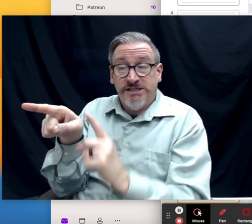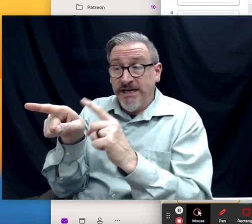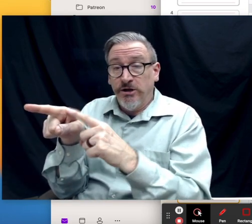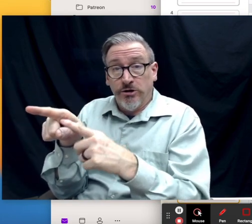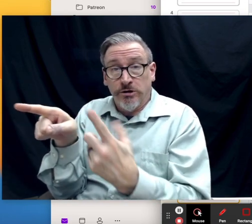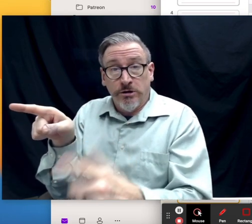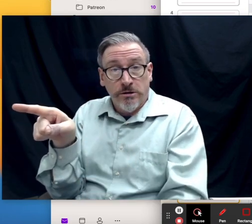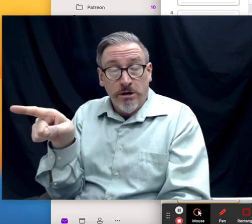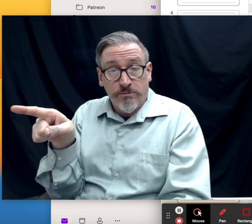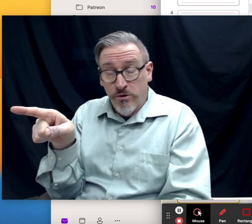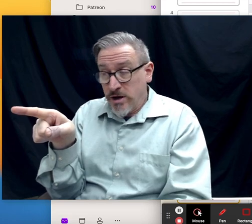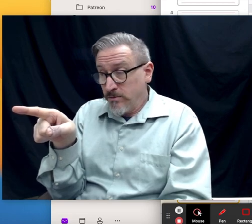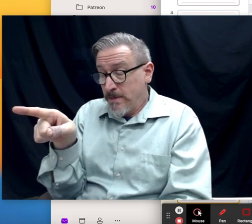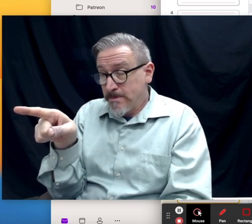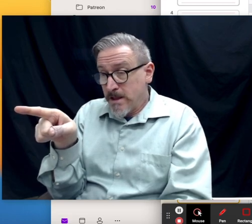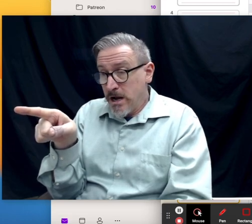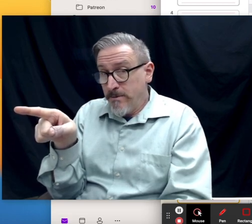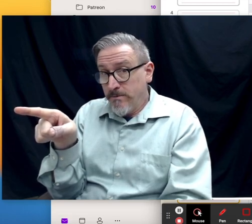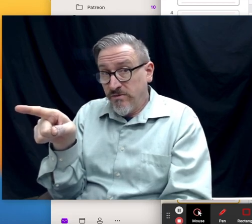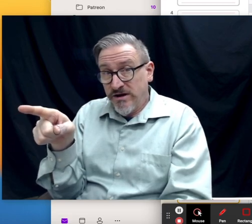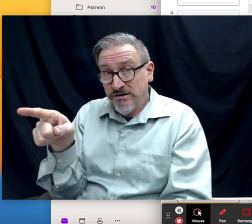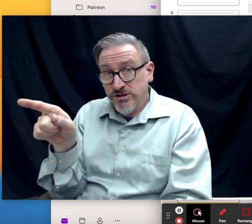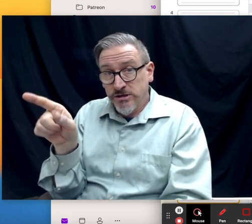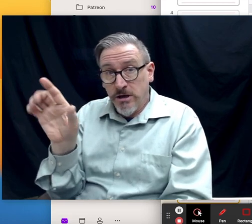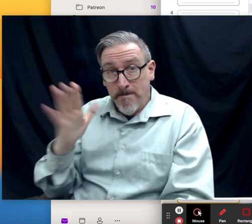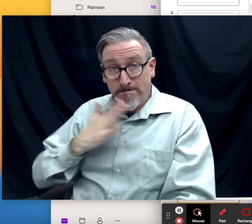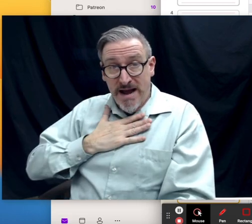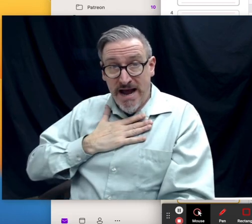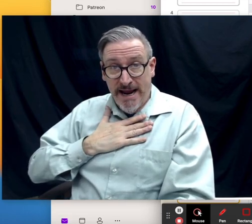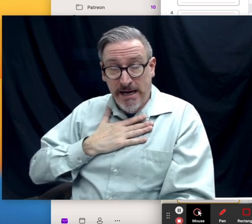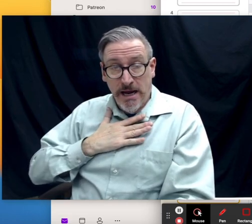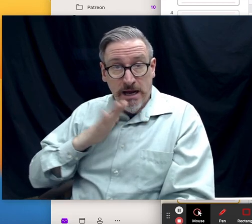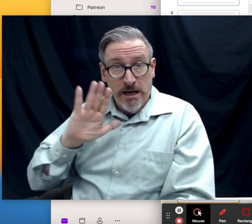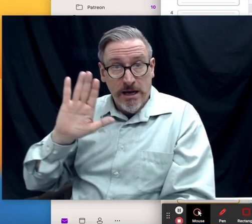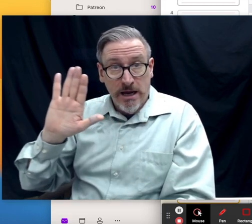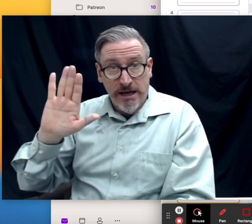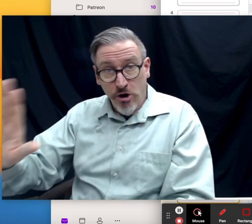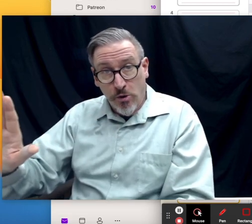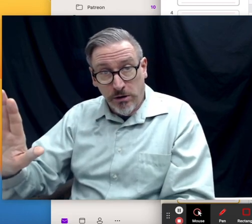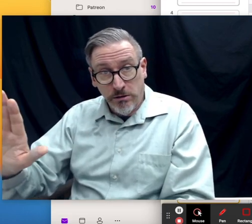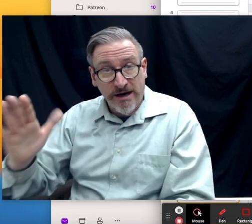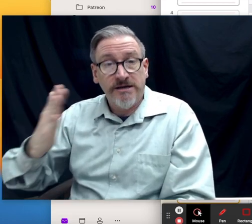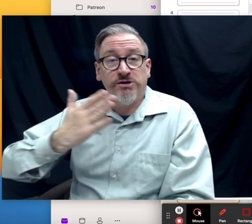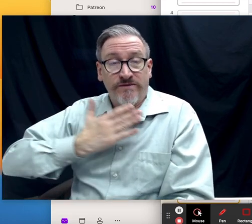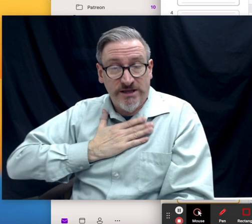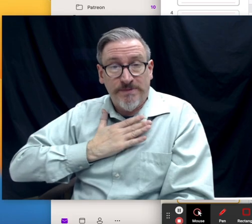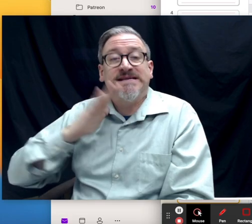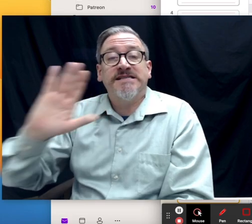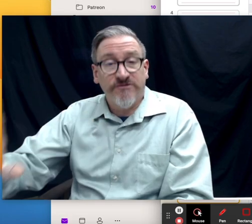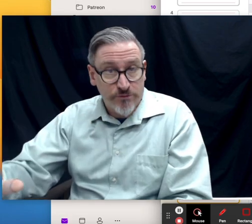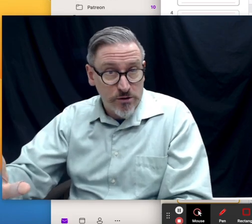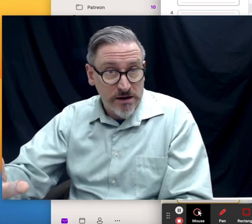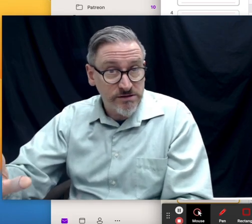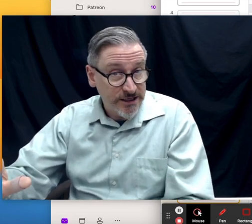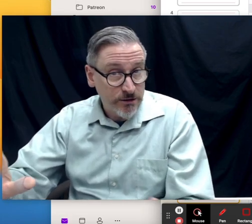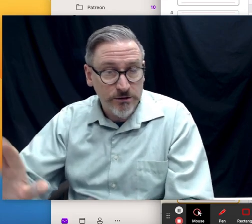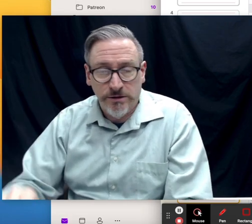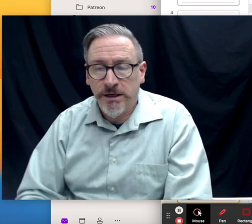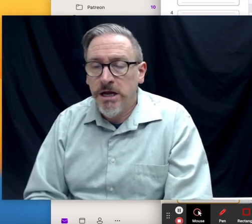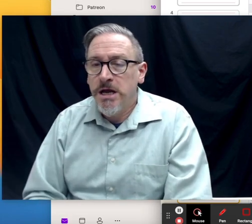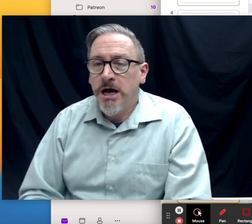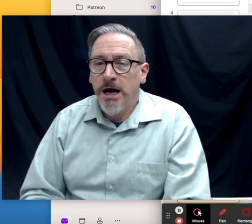the singular pronoun. There's my and your, right? So we've got the possessive pronoun